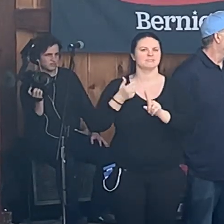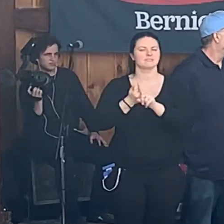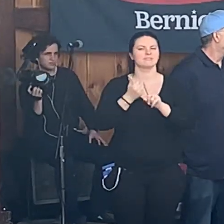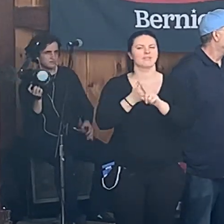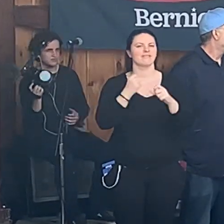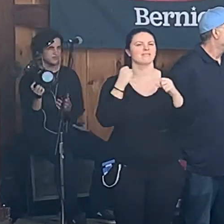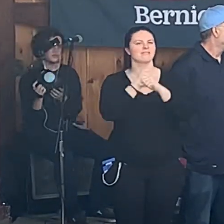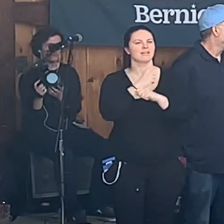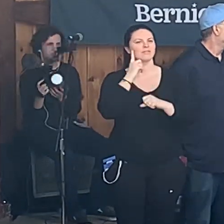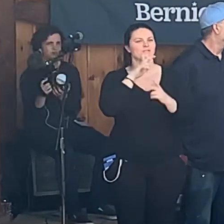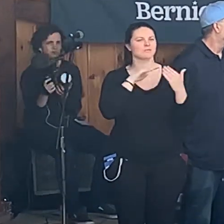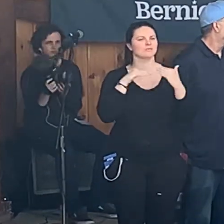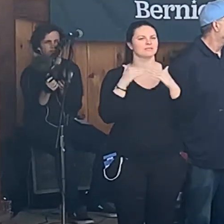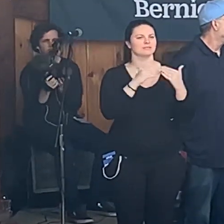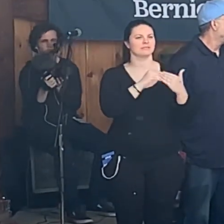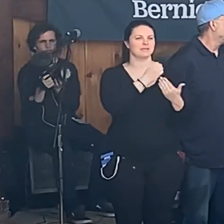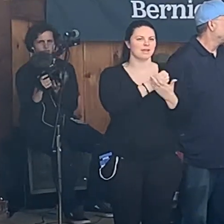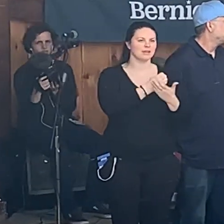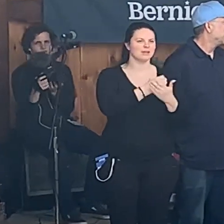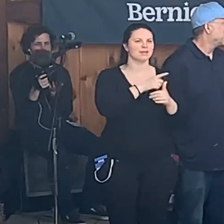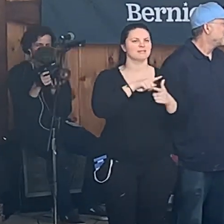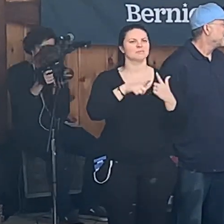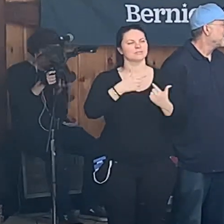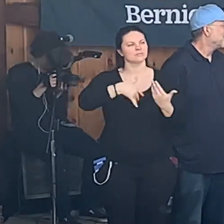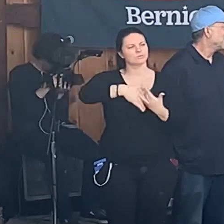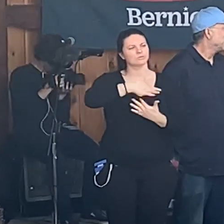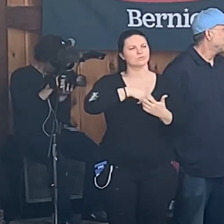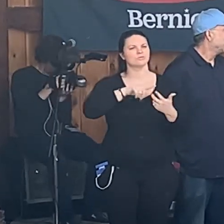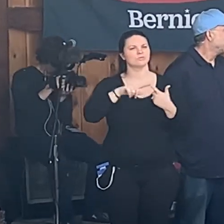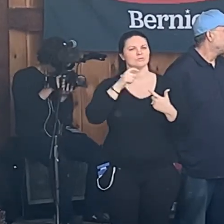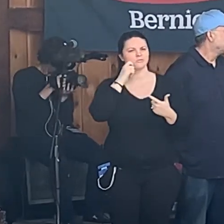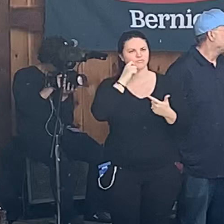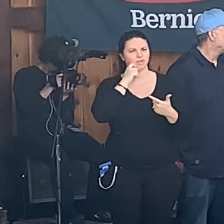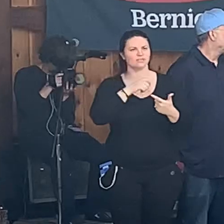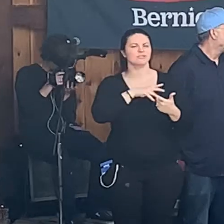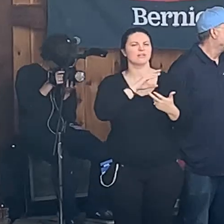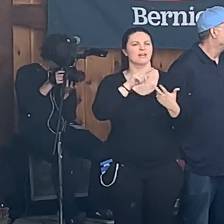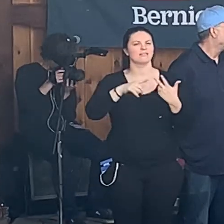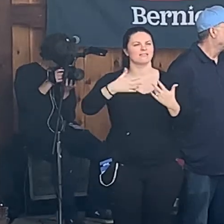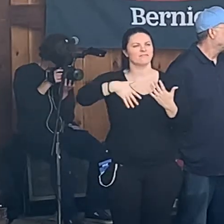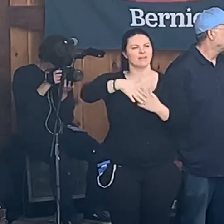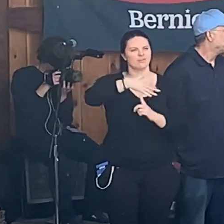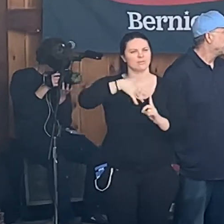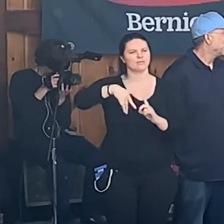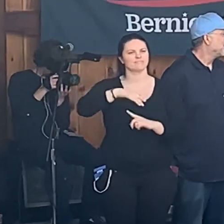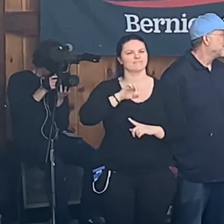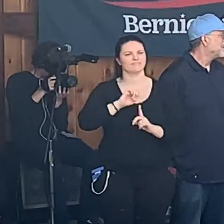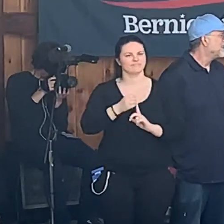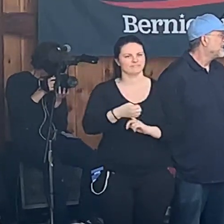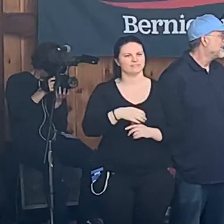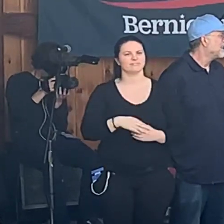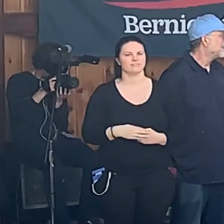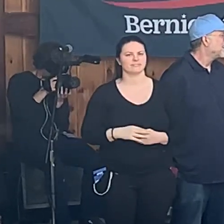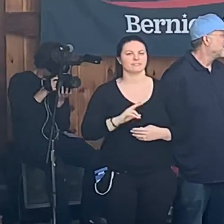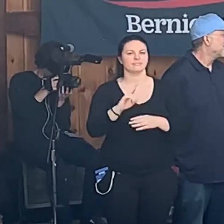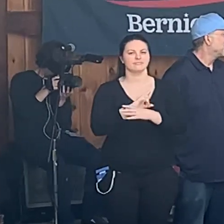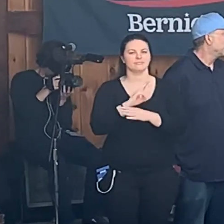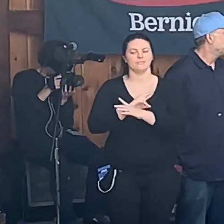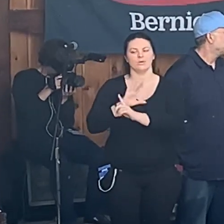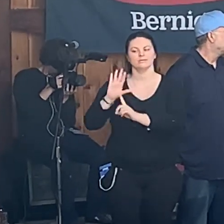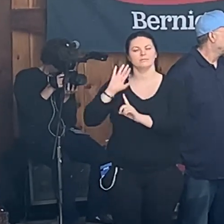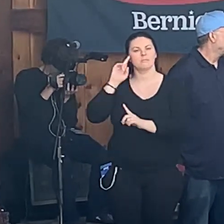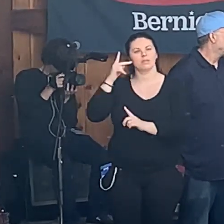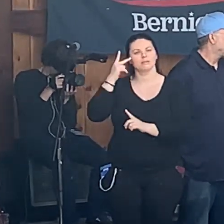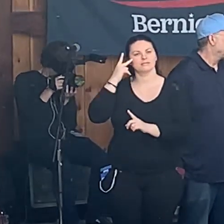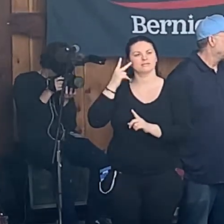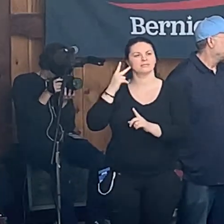justice, economic, social, racial, and environmental. And he uses politics